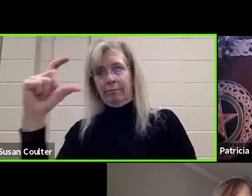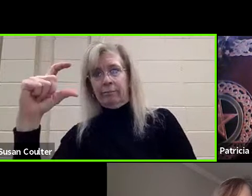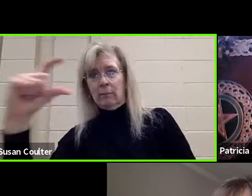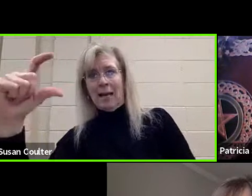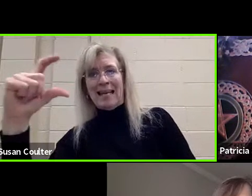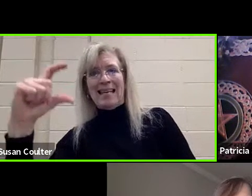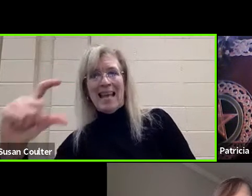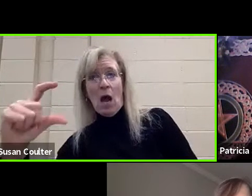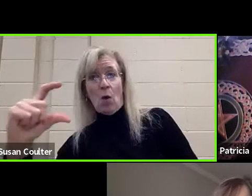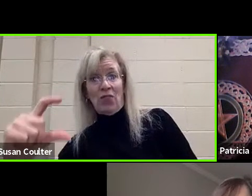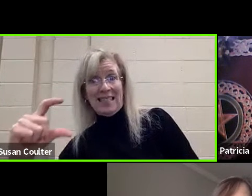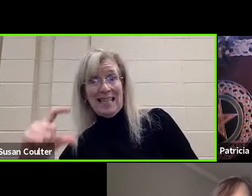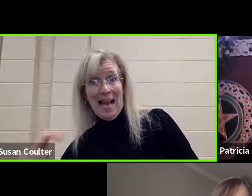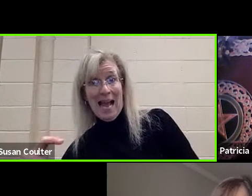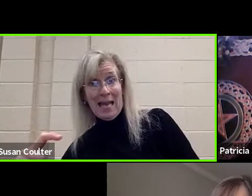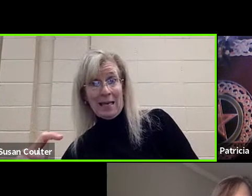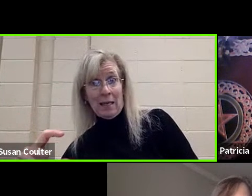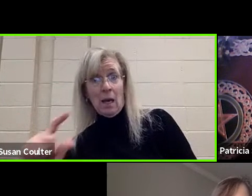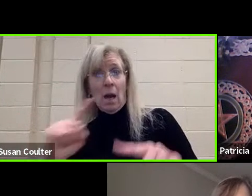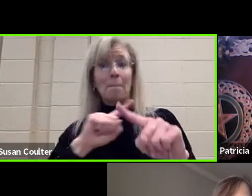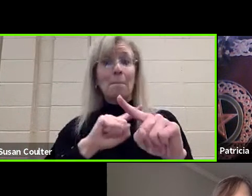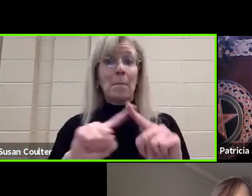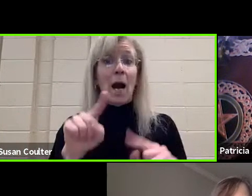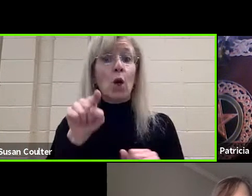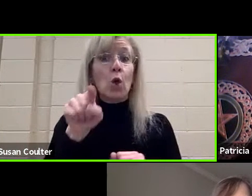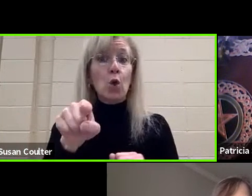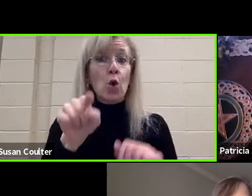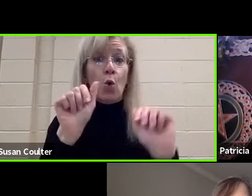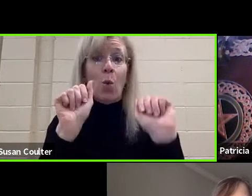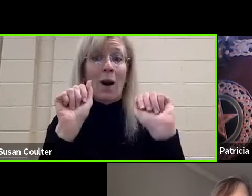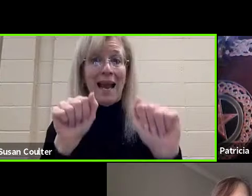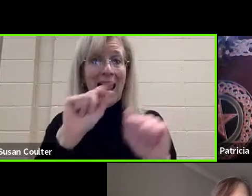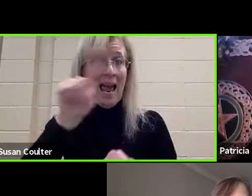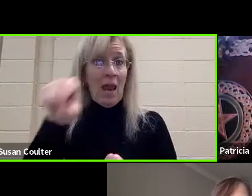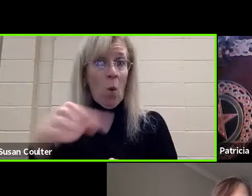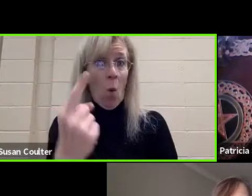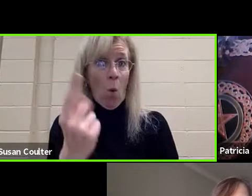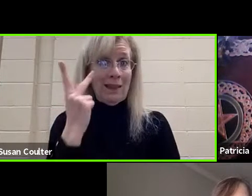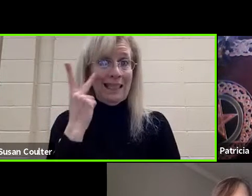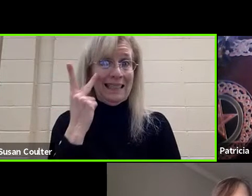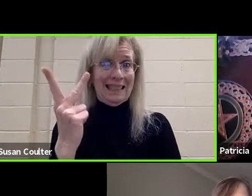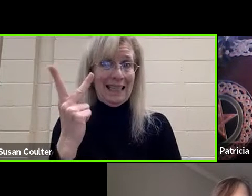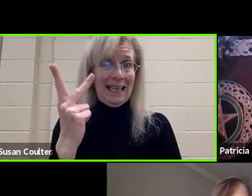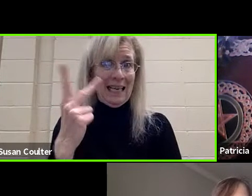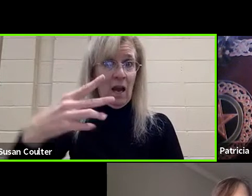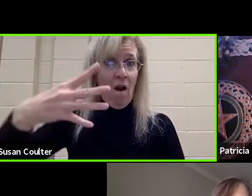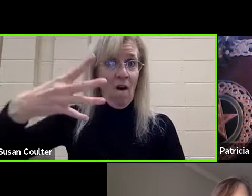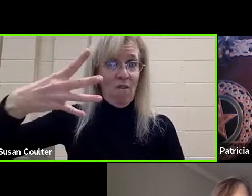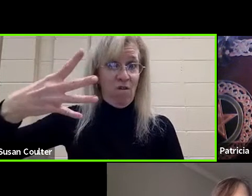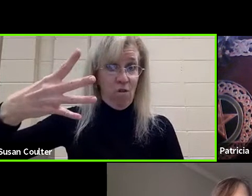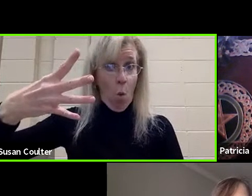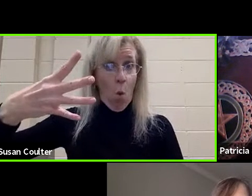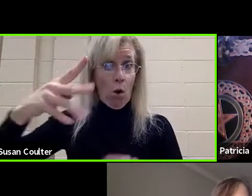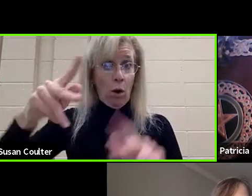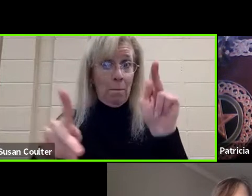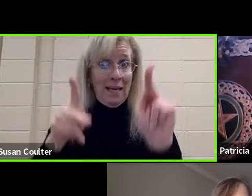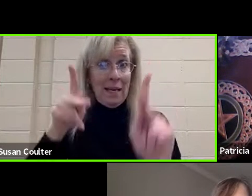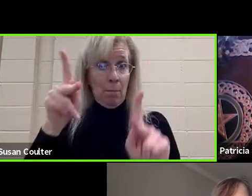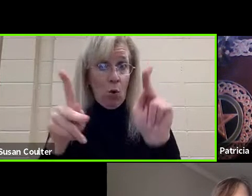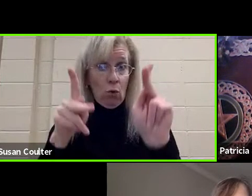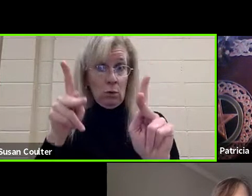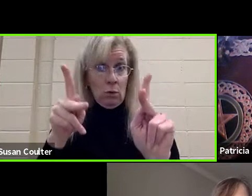side, down the side, but you can only see